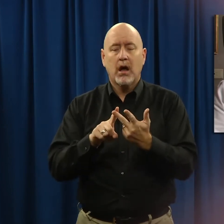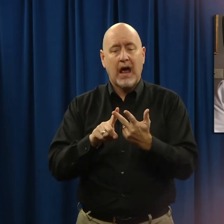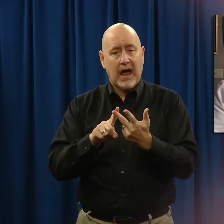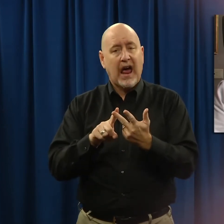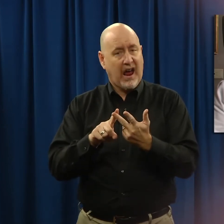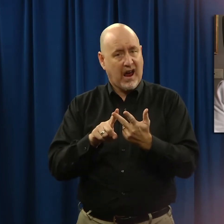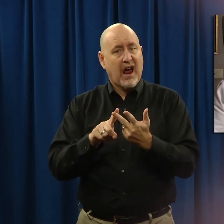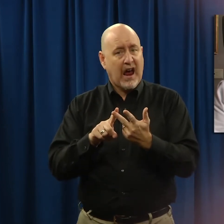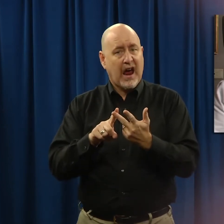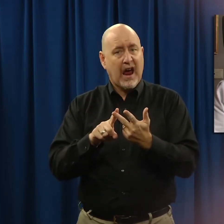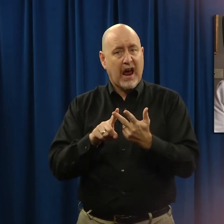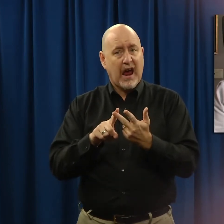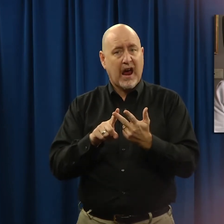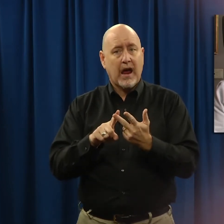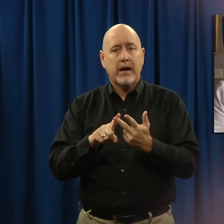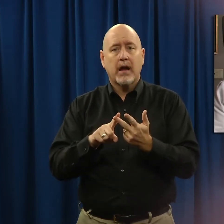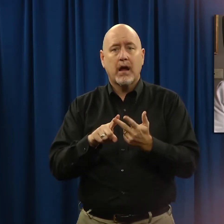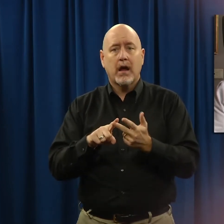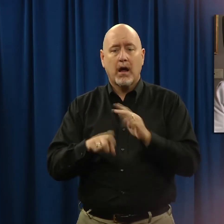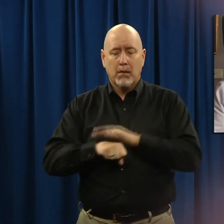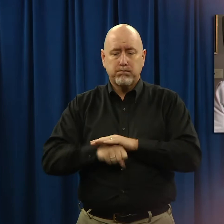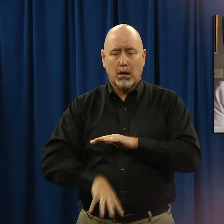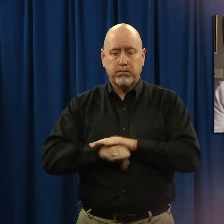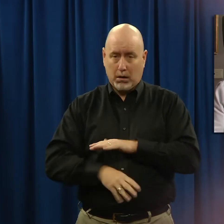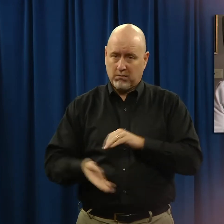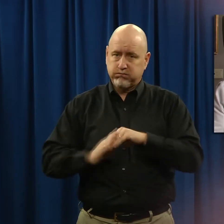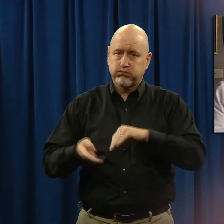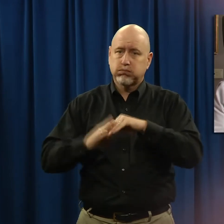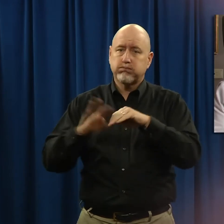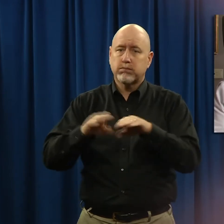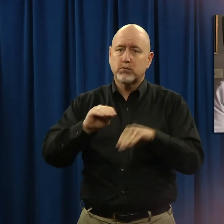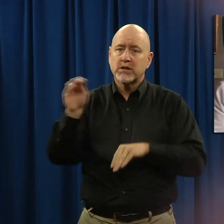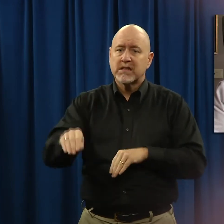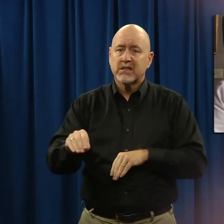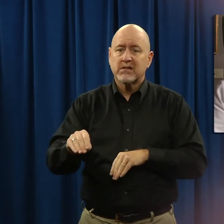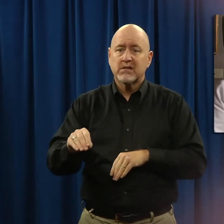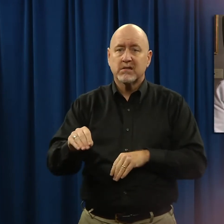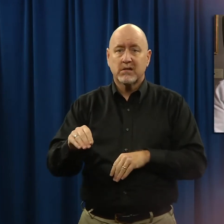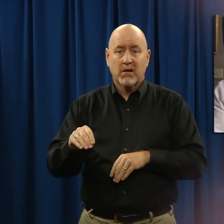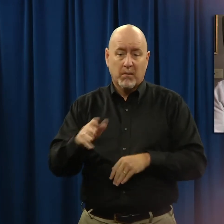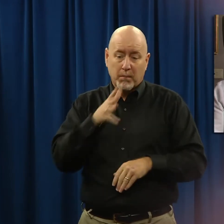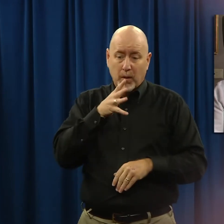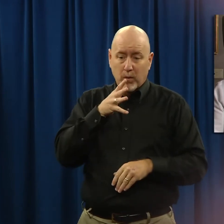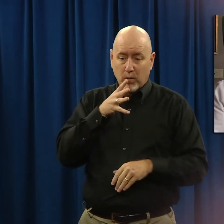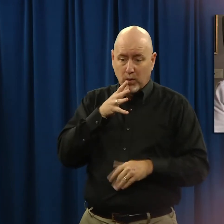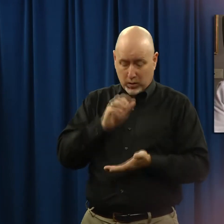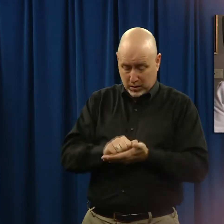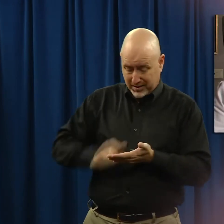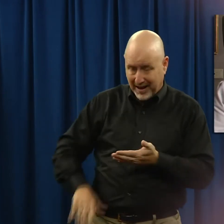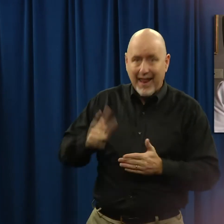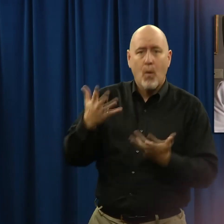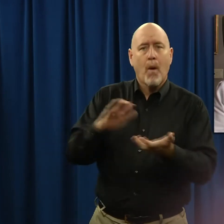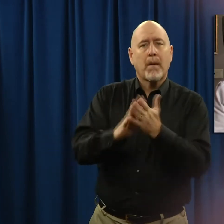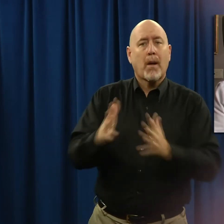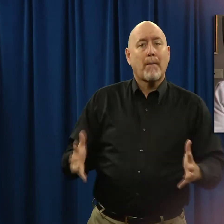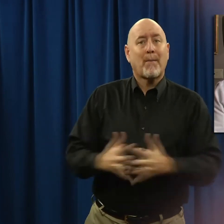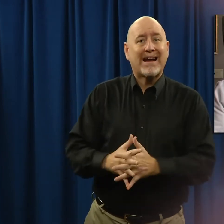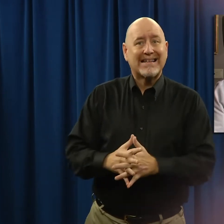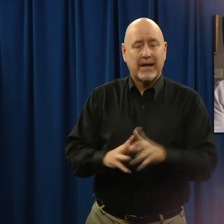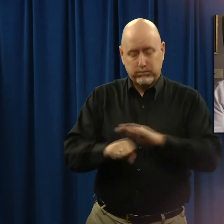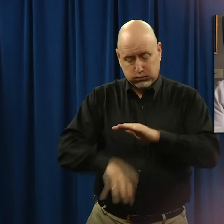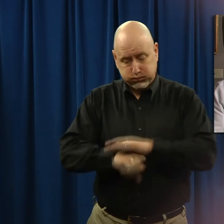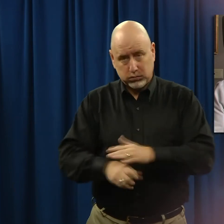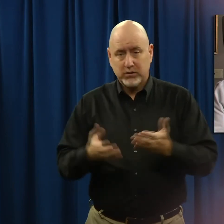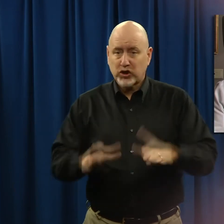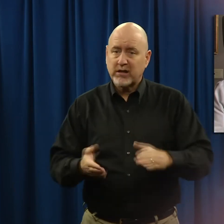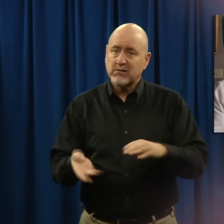increased chance of miscarriage if a girl later on decides that she wants to become pregnant and bear a child.